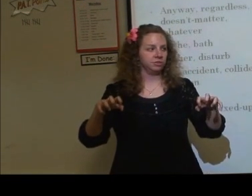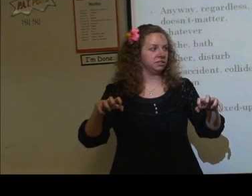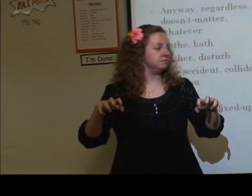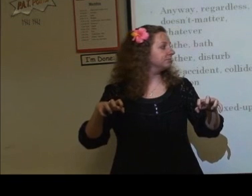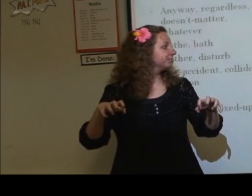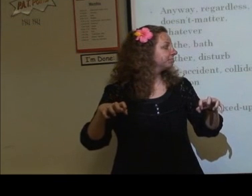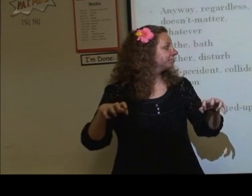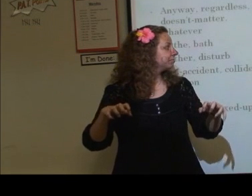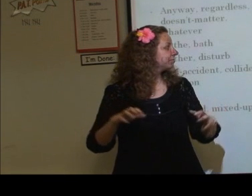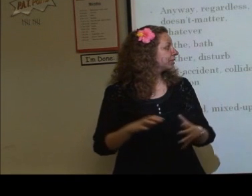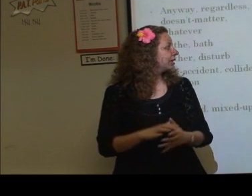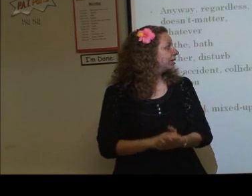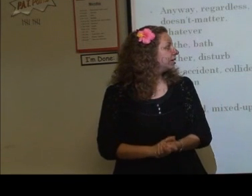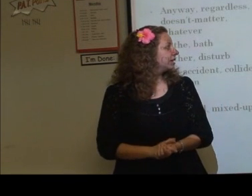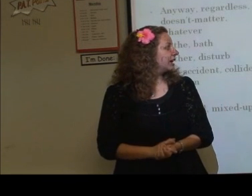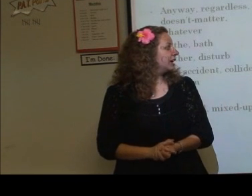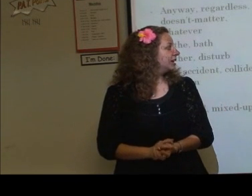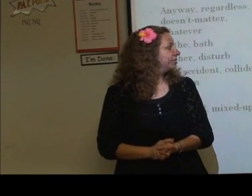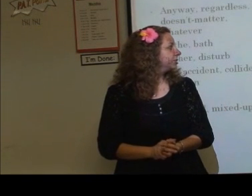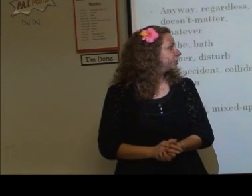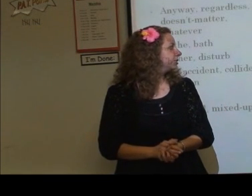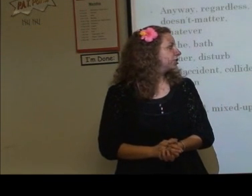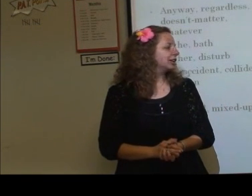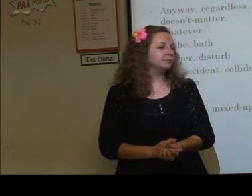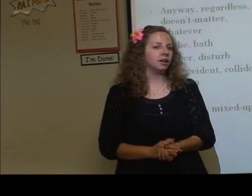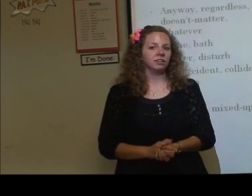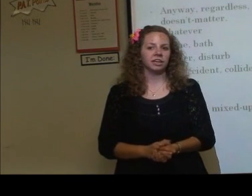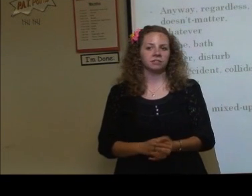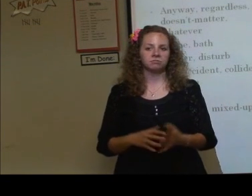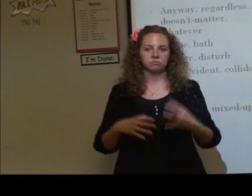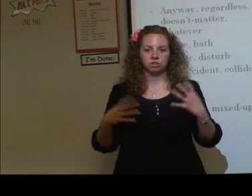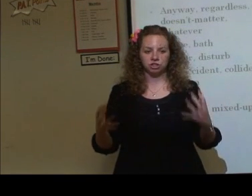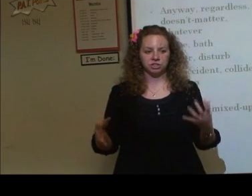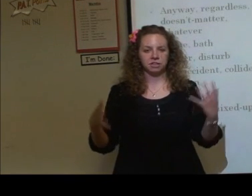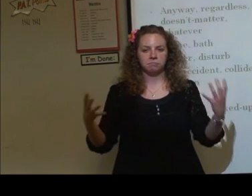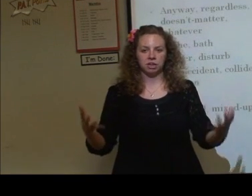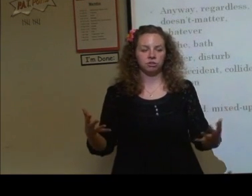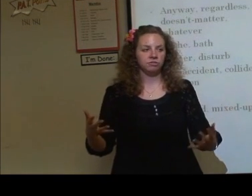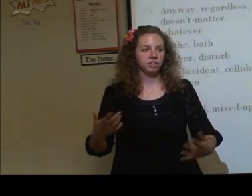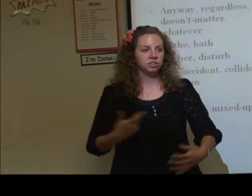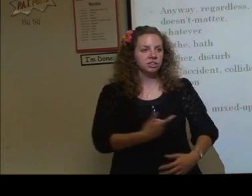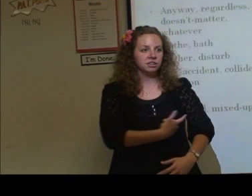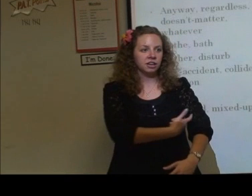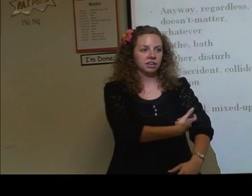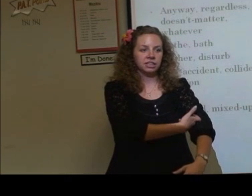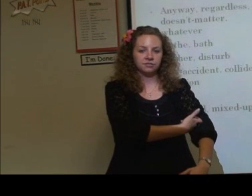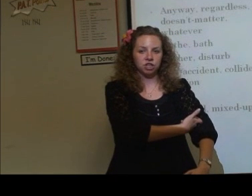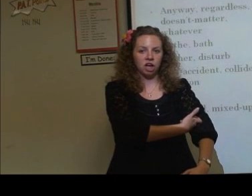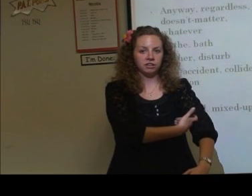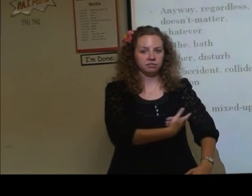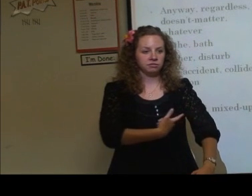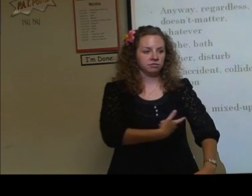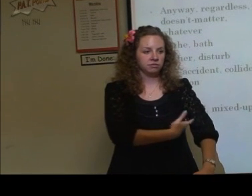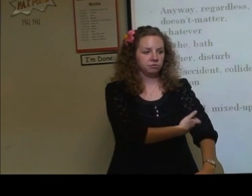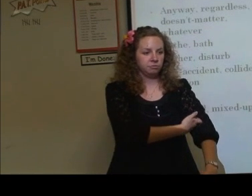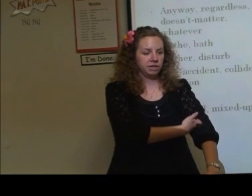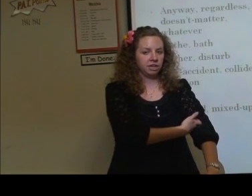frozen. Okay, and this one they're talking about like nursing and medical field. Give shot, could be here.